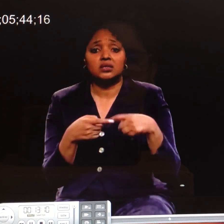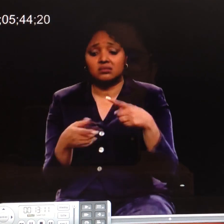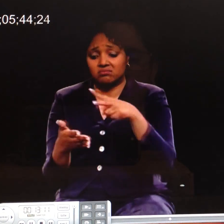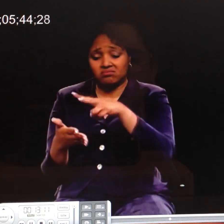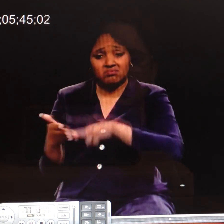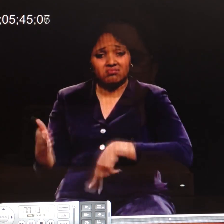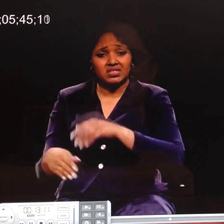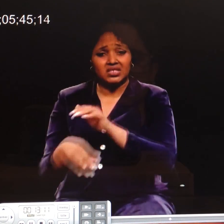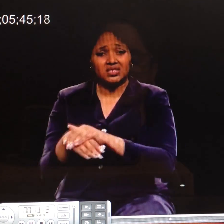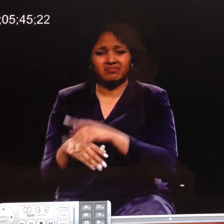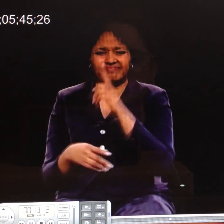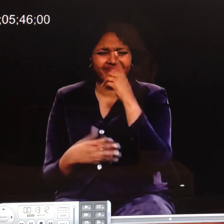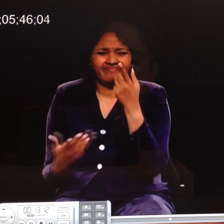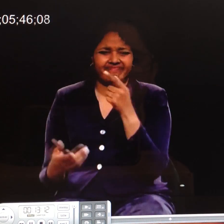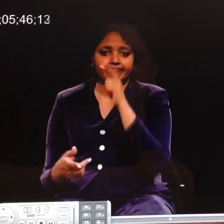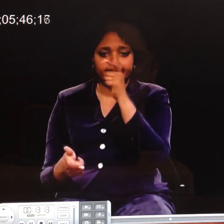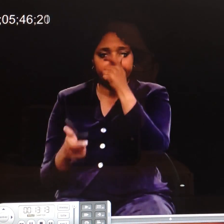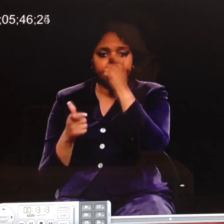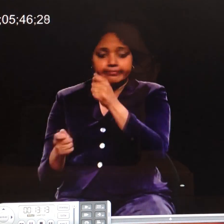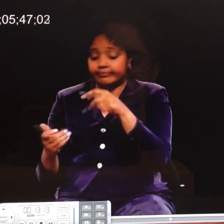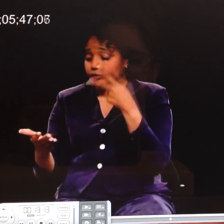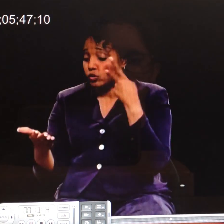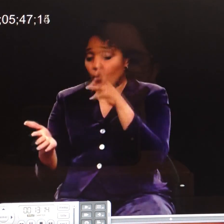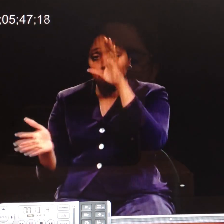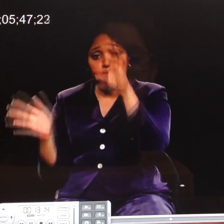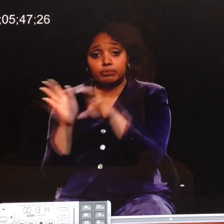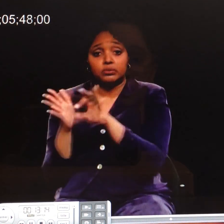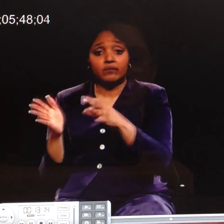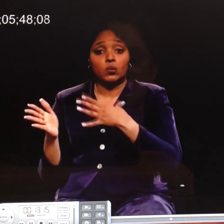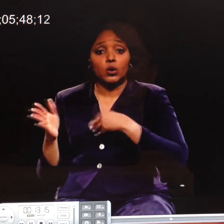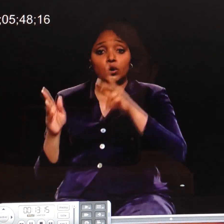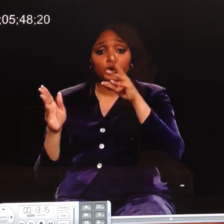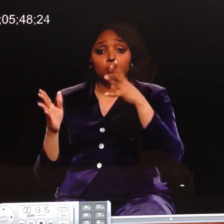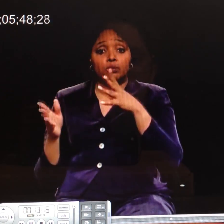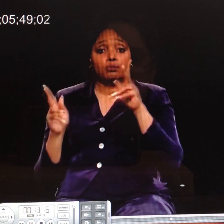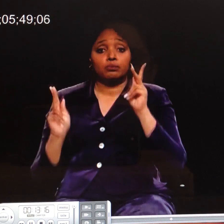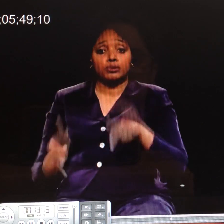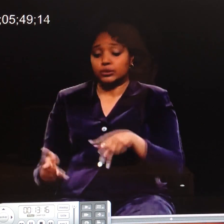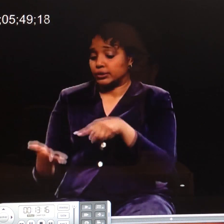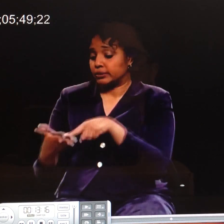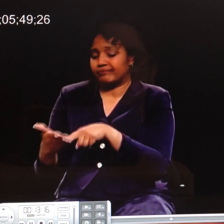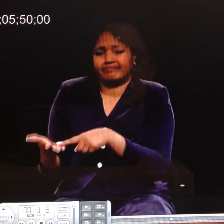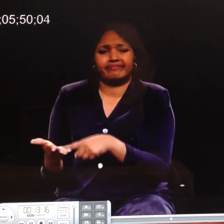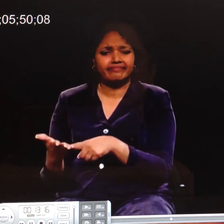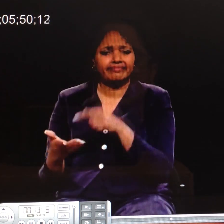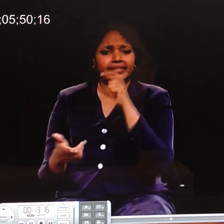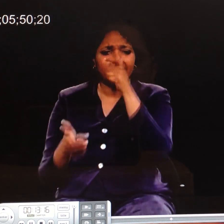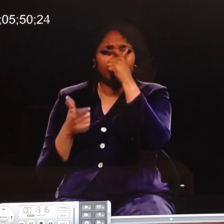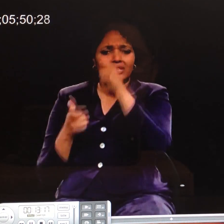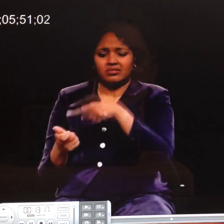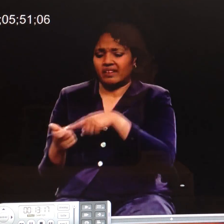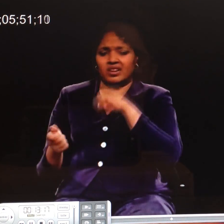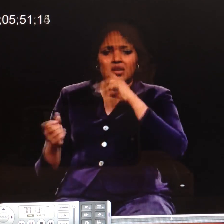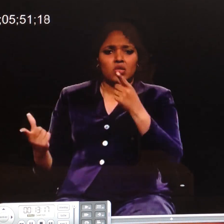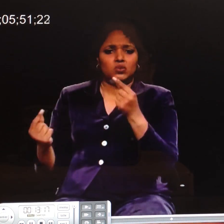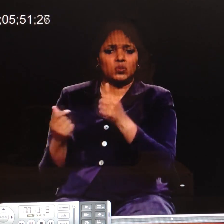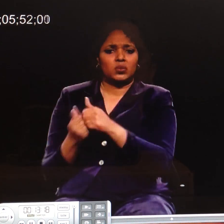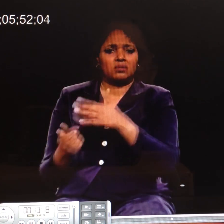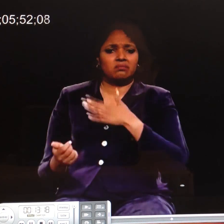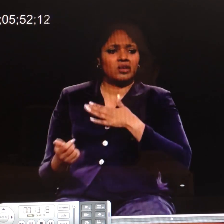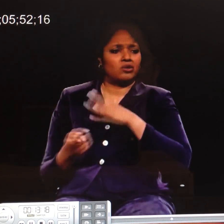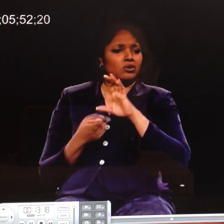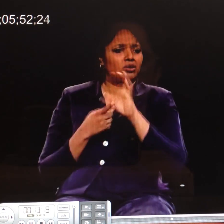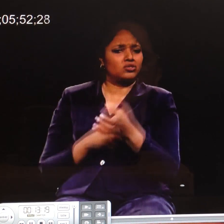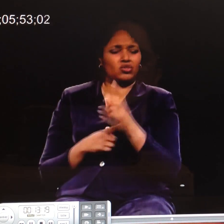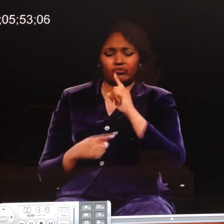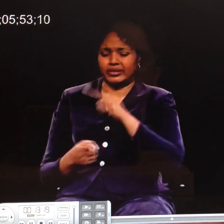amounts of cultures in America. So for example, Latinos or Spanish-speaking cultures would see